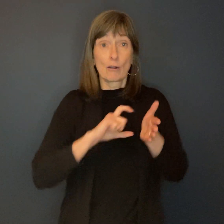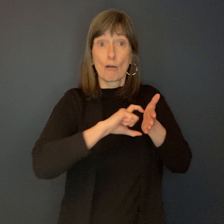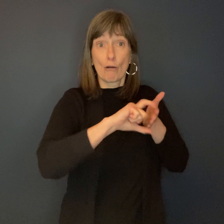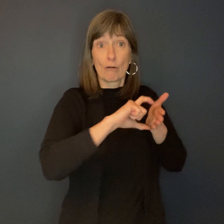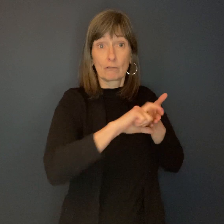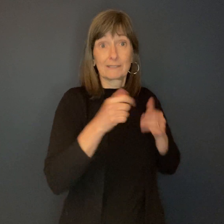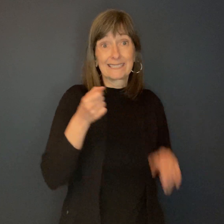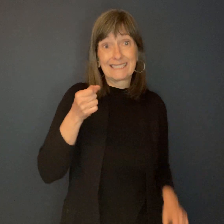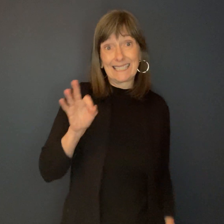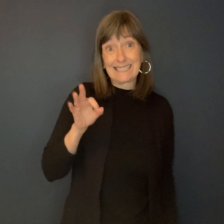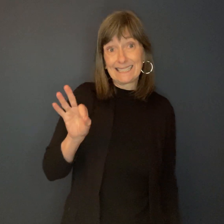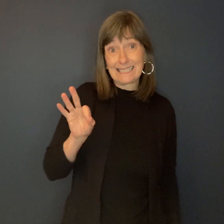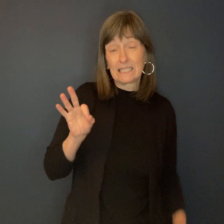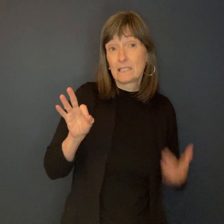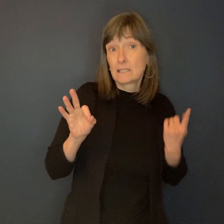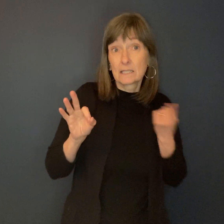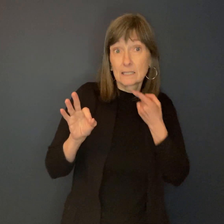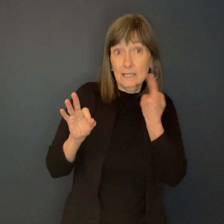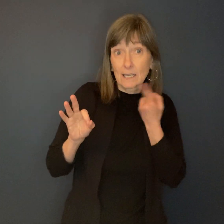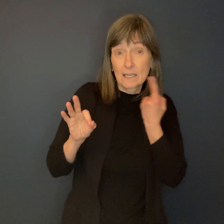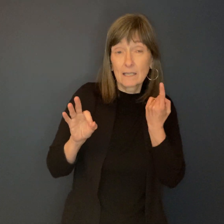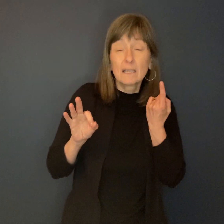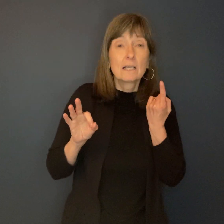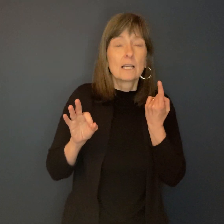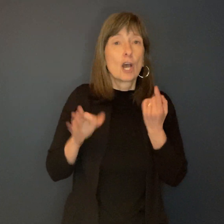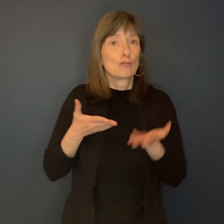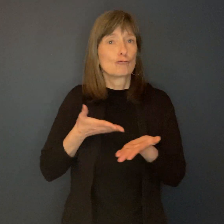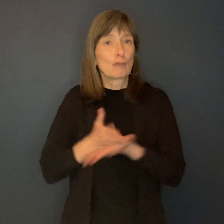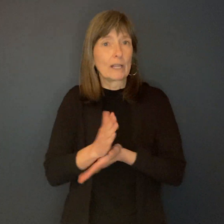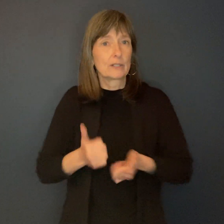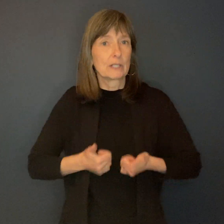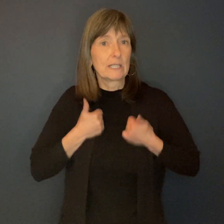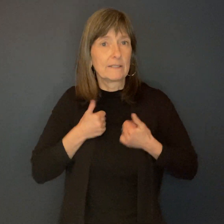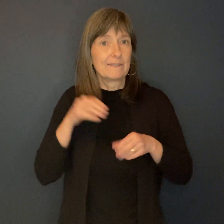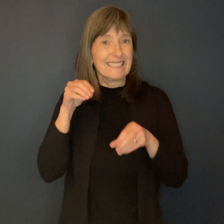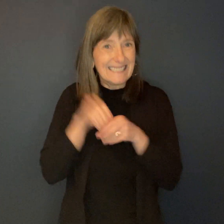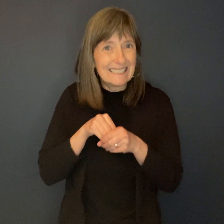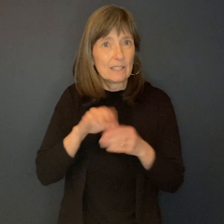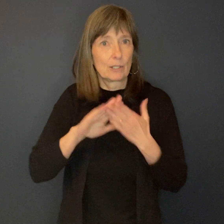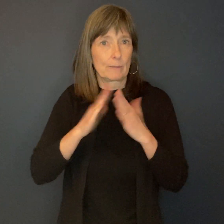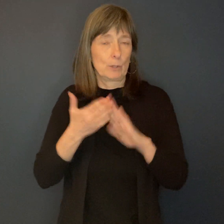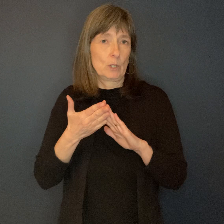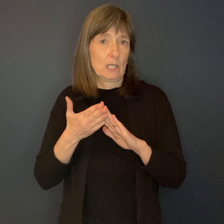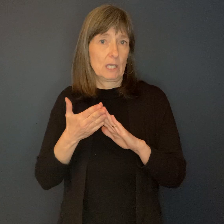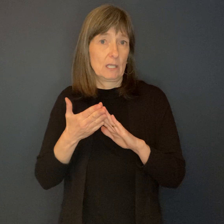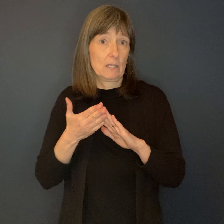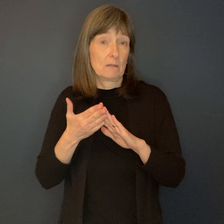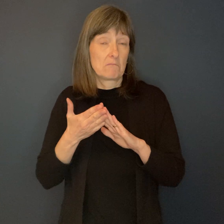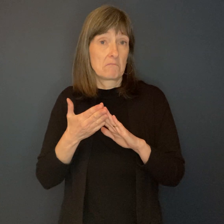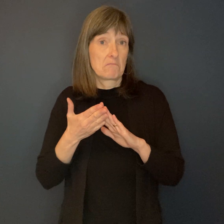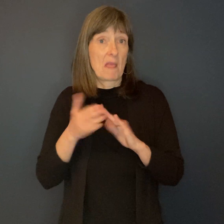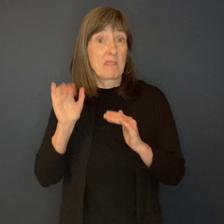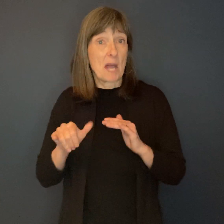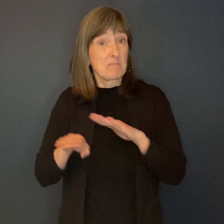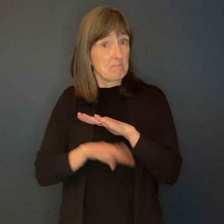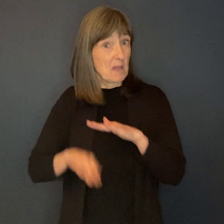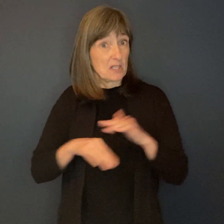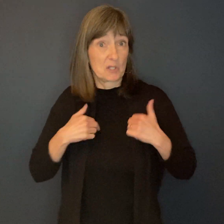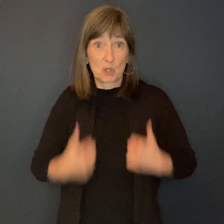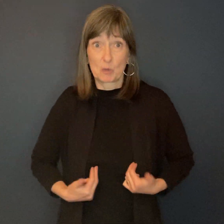something that gains currency again in terms of a fundamental human right. There was a